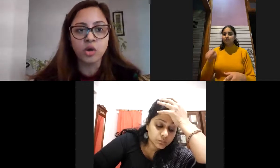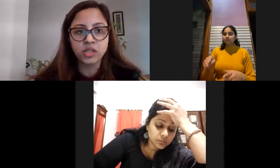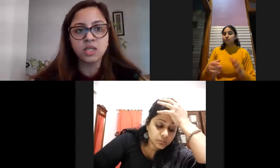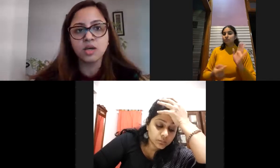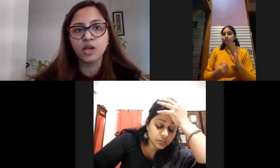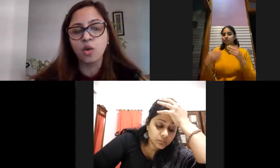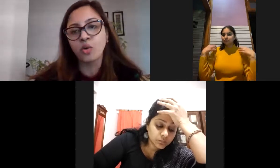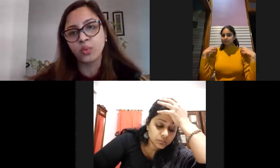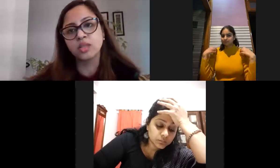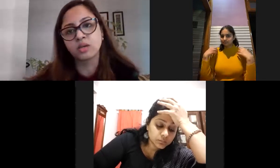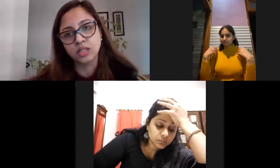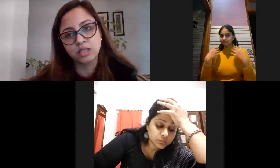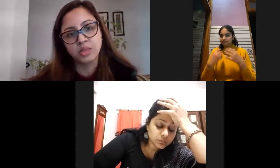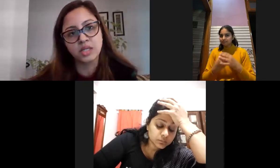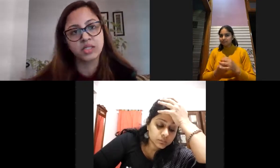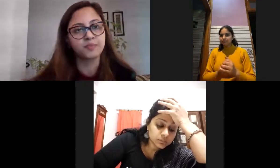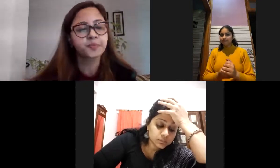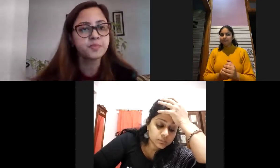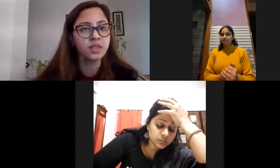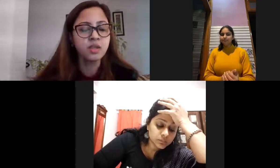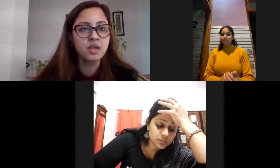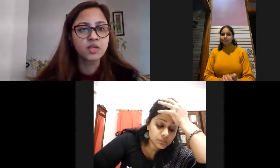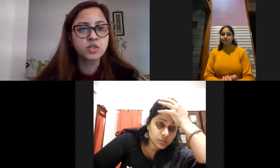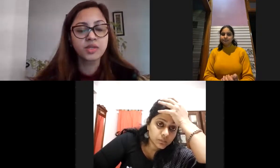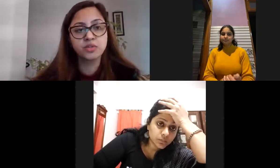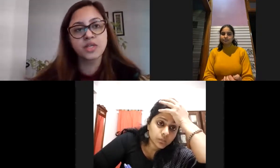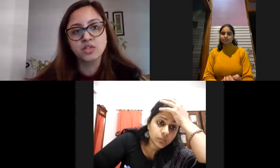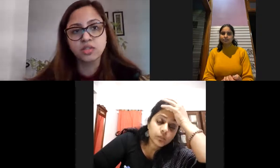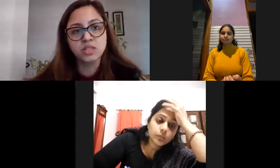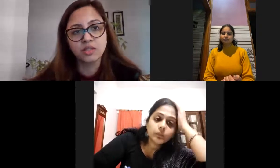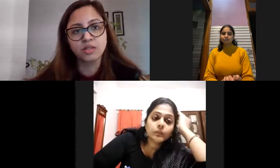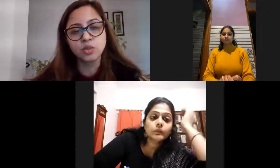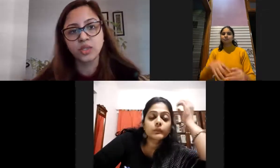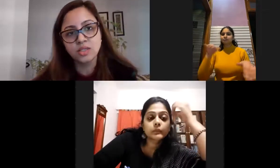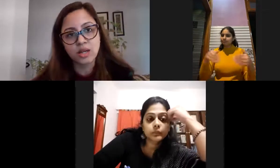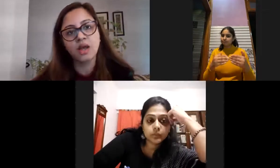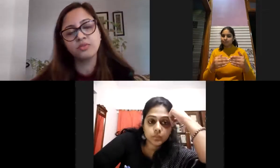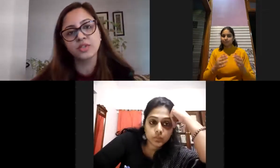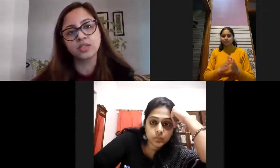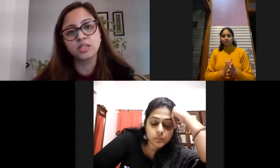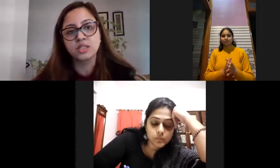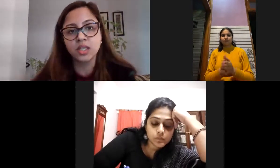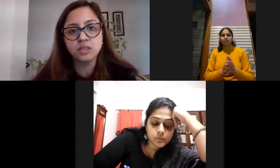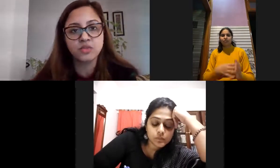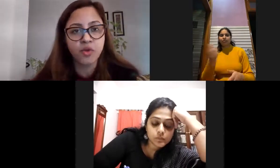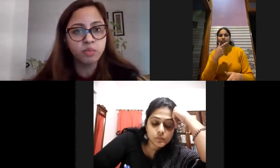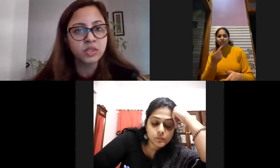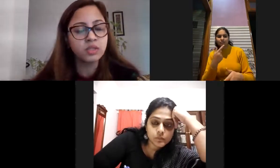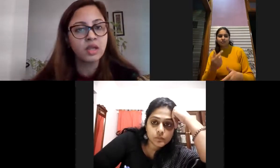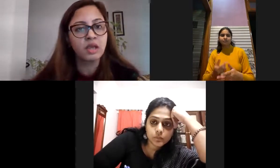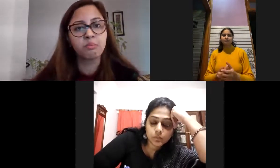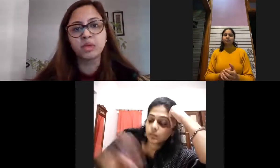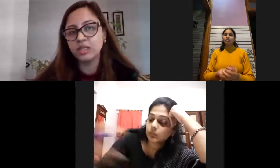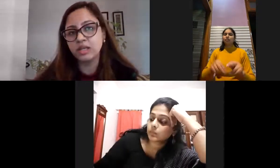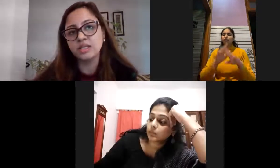the Gothic along with her disability. So her introduction is a curious laugh, which is distinct,